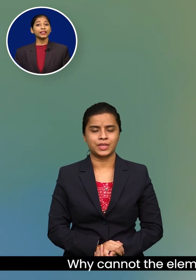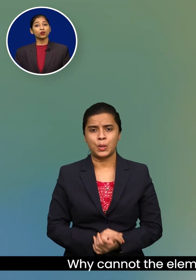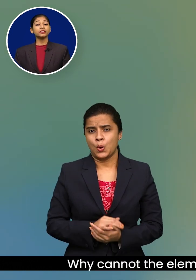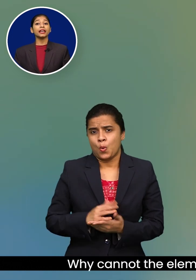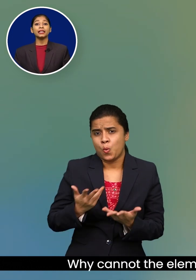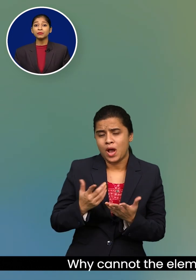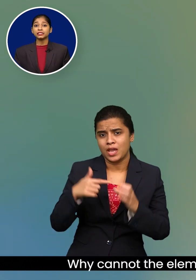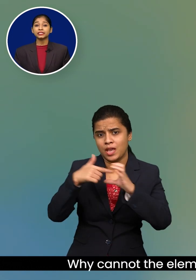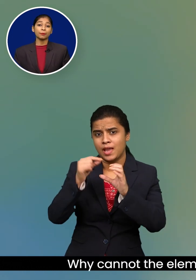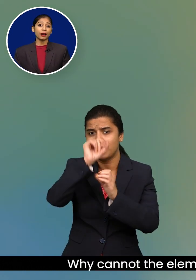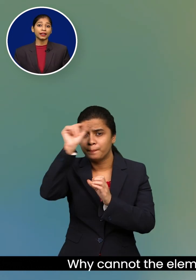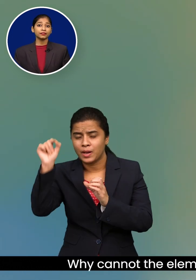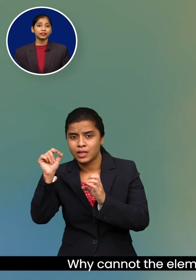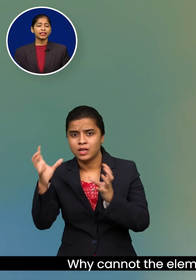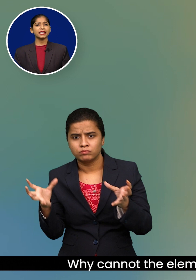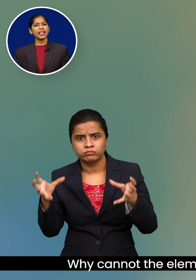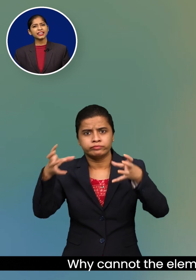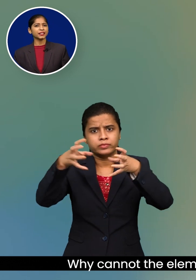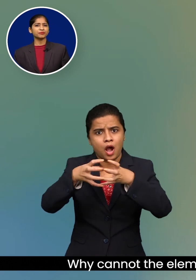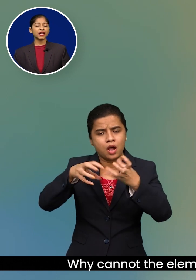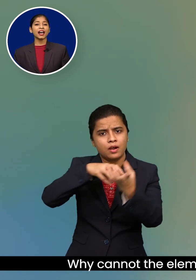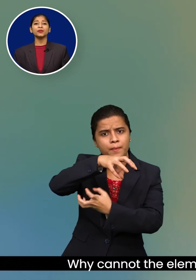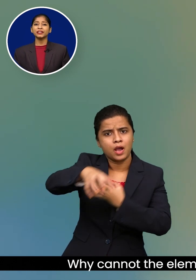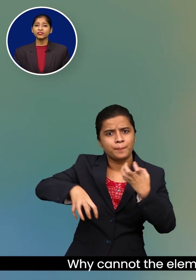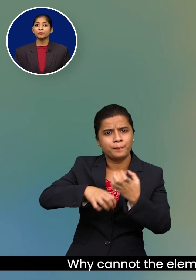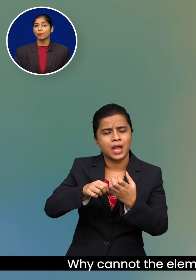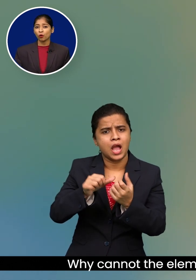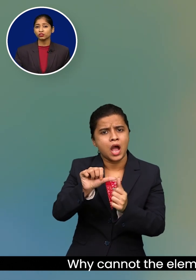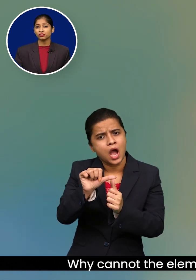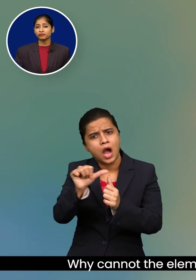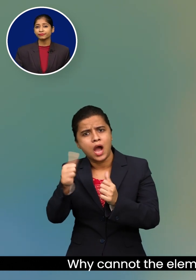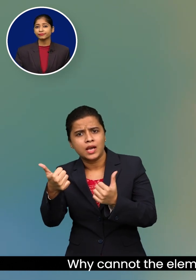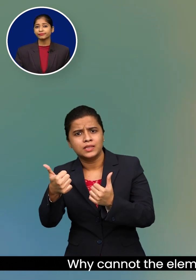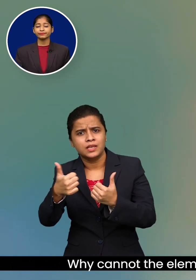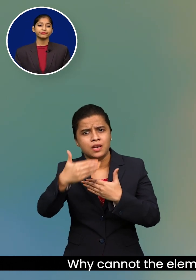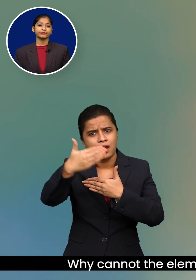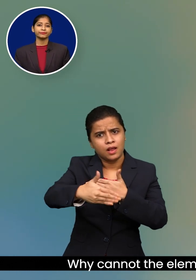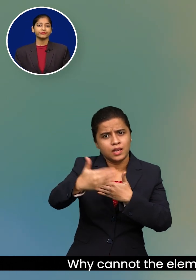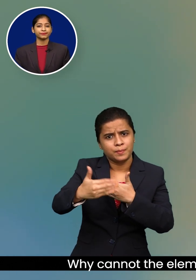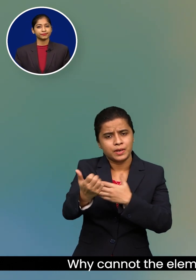Why cannot the elements combine in any arbitrary proportion?